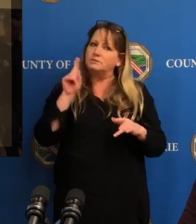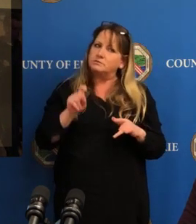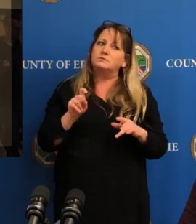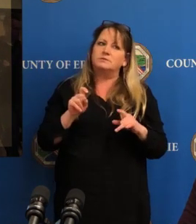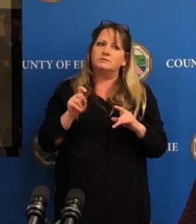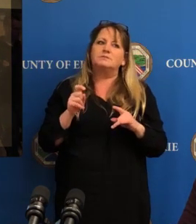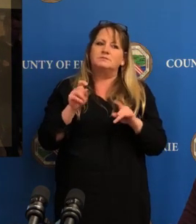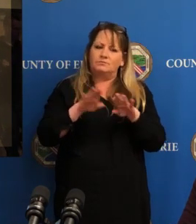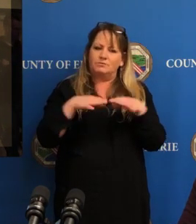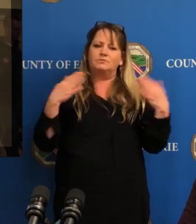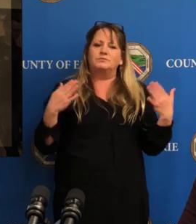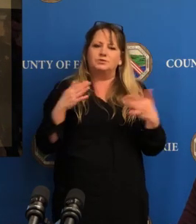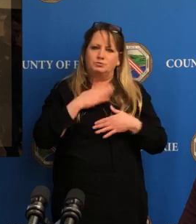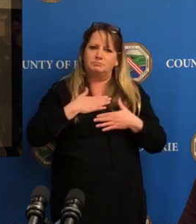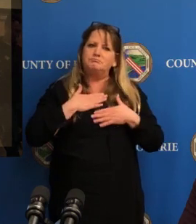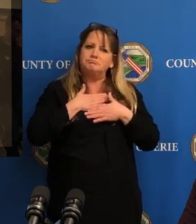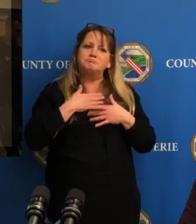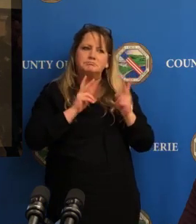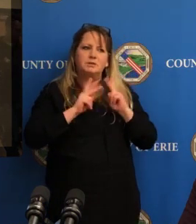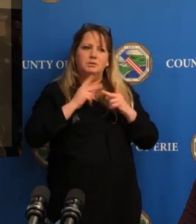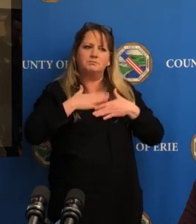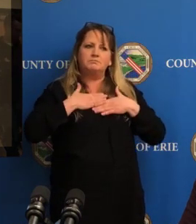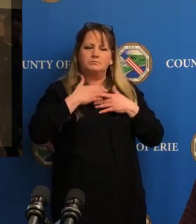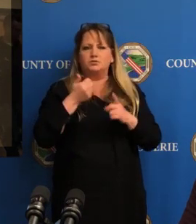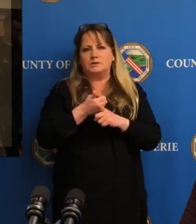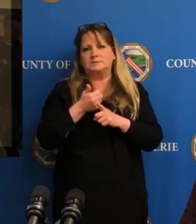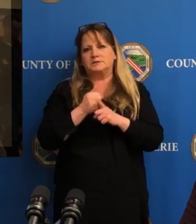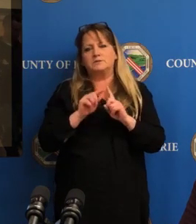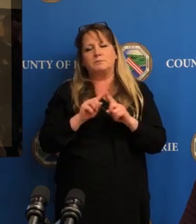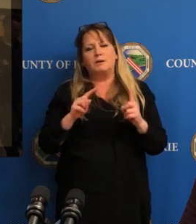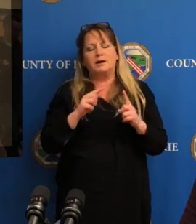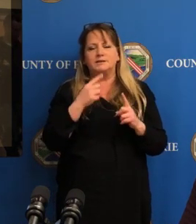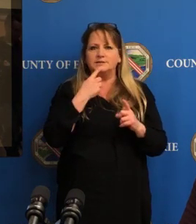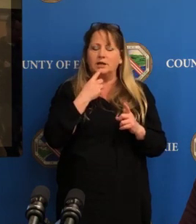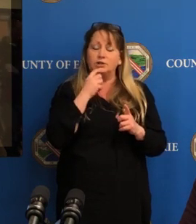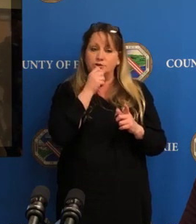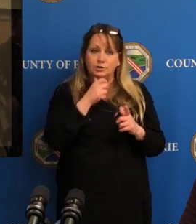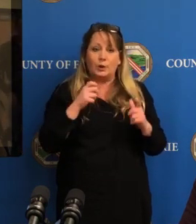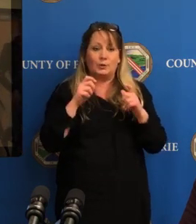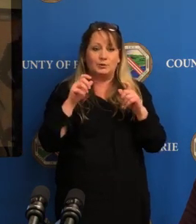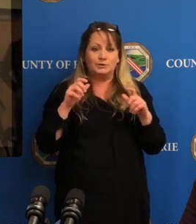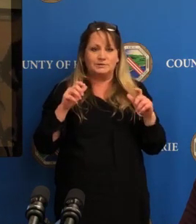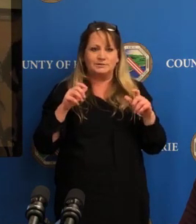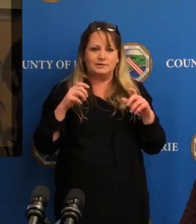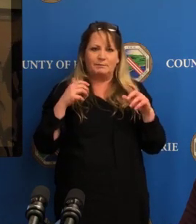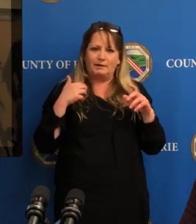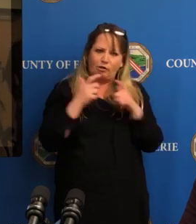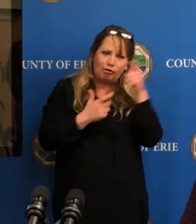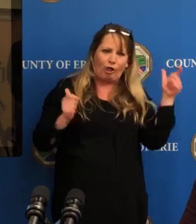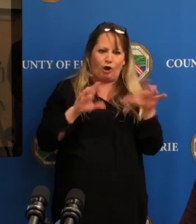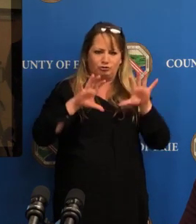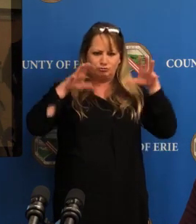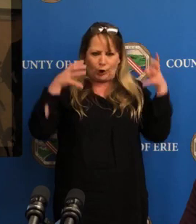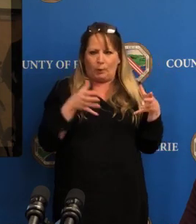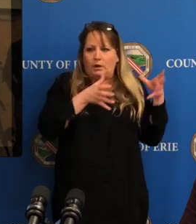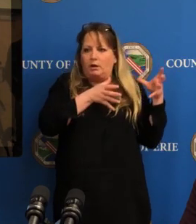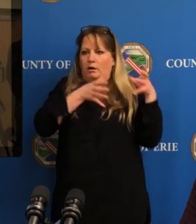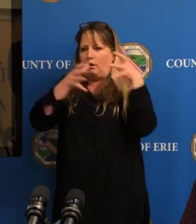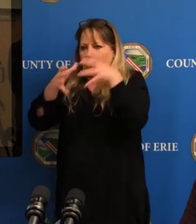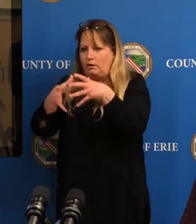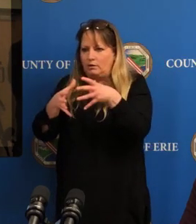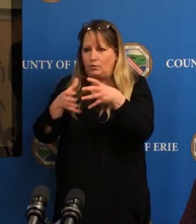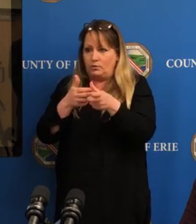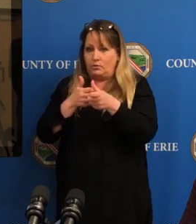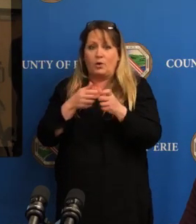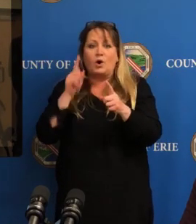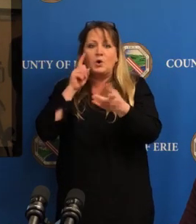some outdoor recreation and activity. We're just saying don't do it in large groups, and if you can, avoid a crowded location, because there's